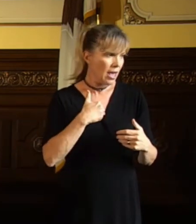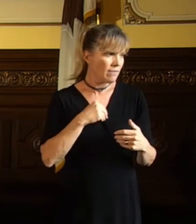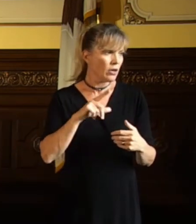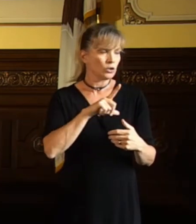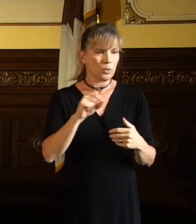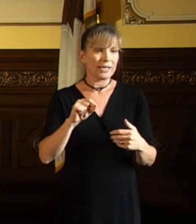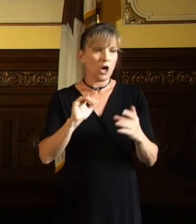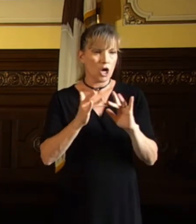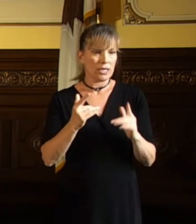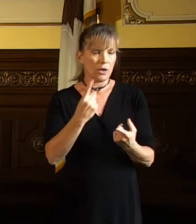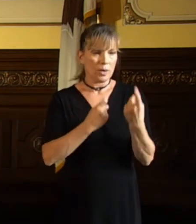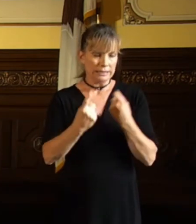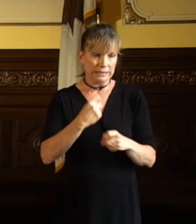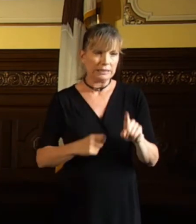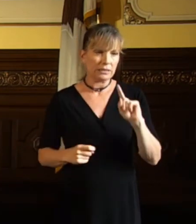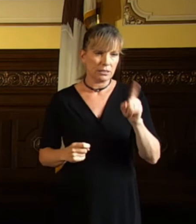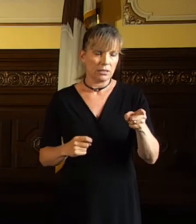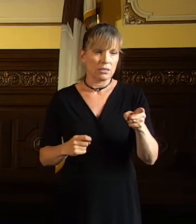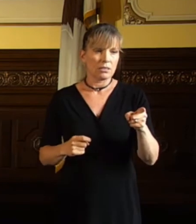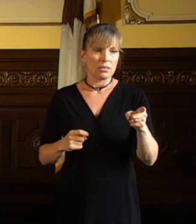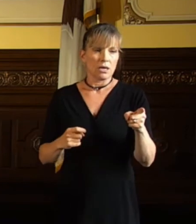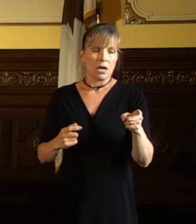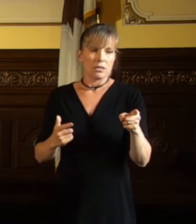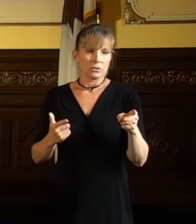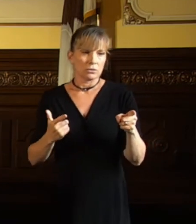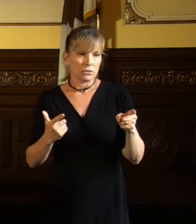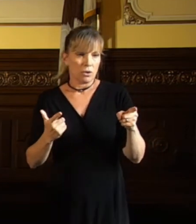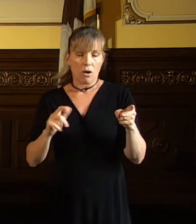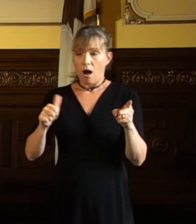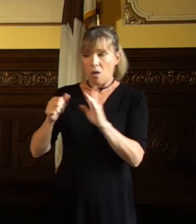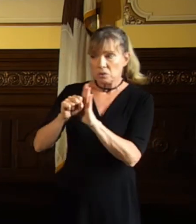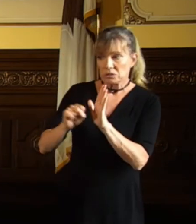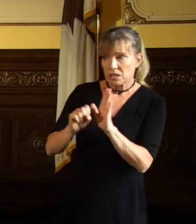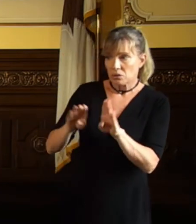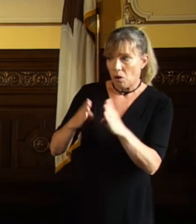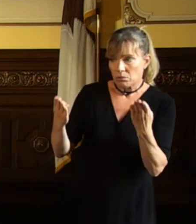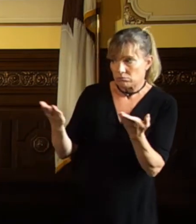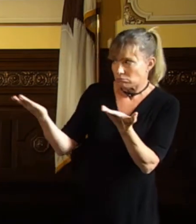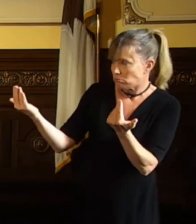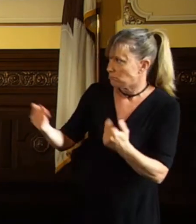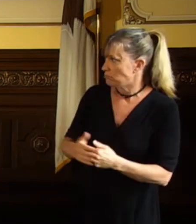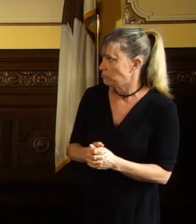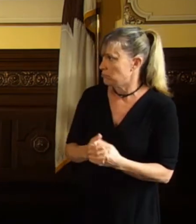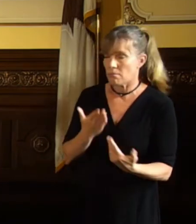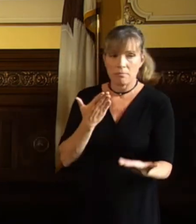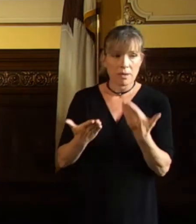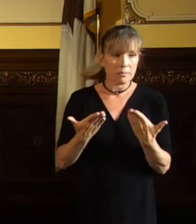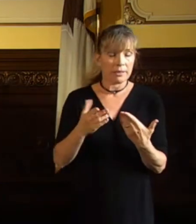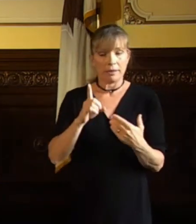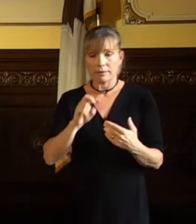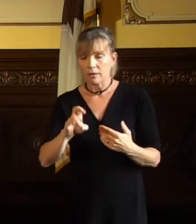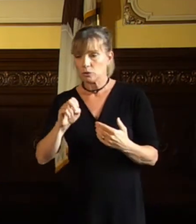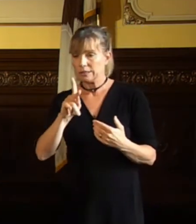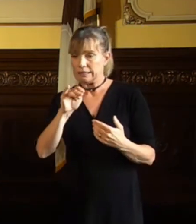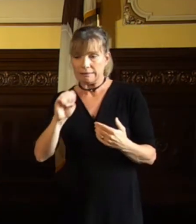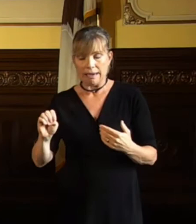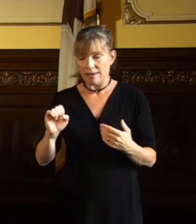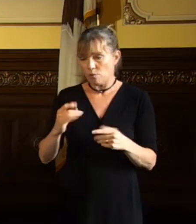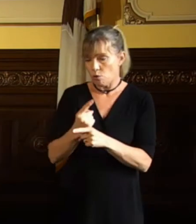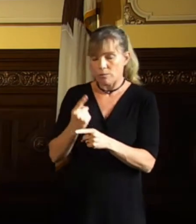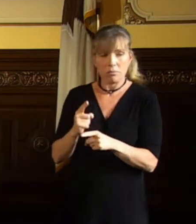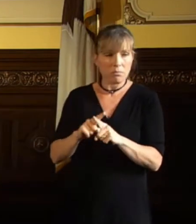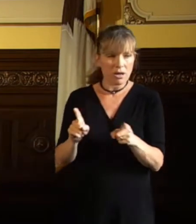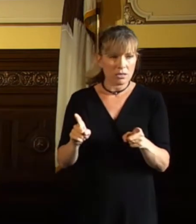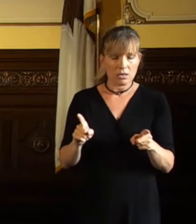20 Understood. So Michael Coolidge is asking about other states that have opened up, Governor, and maybe even Dr. Ezike, if this is appropriate.